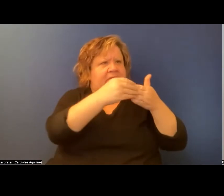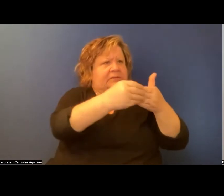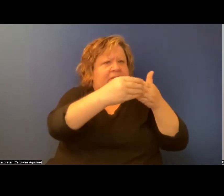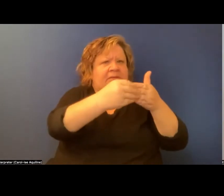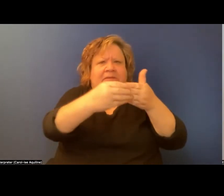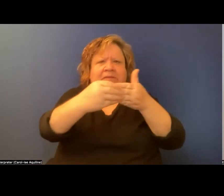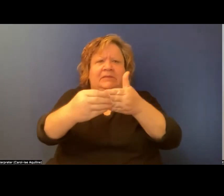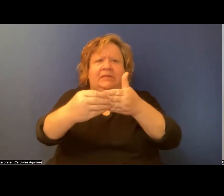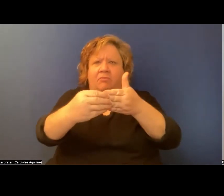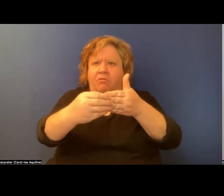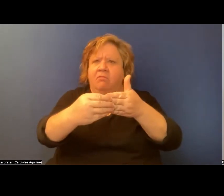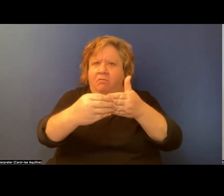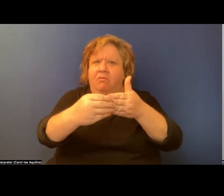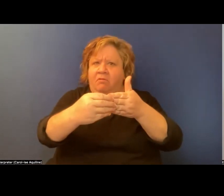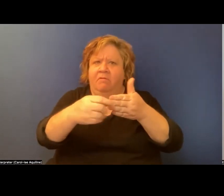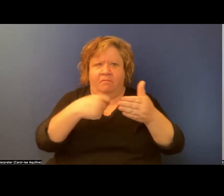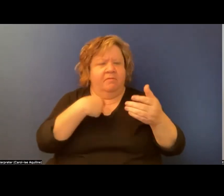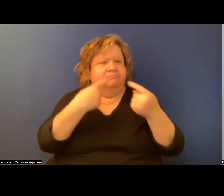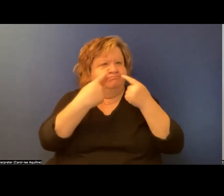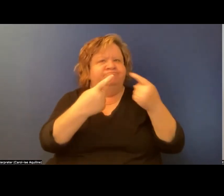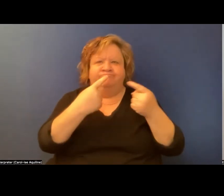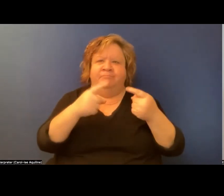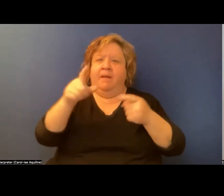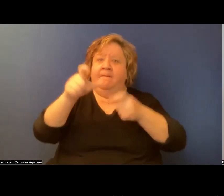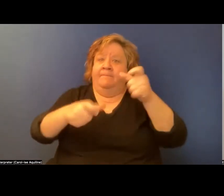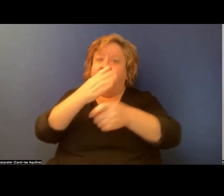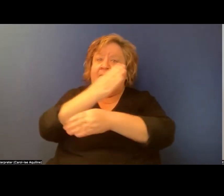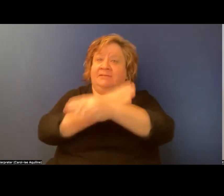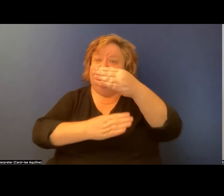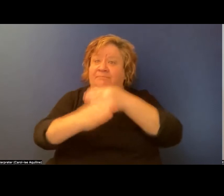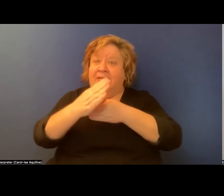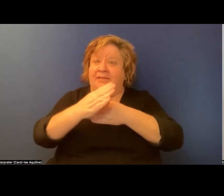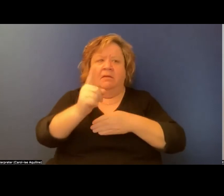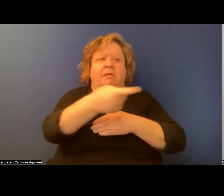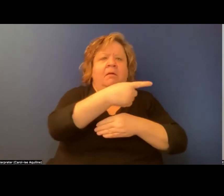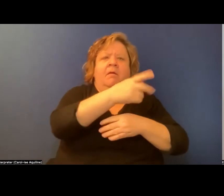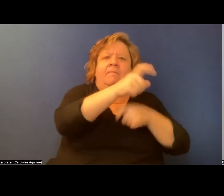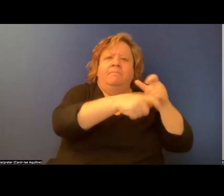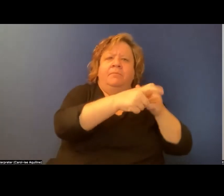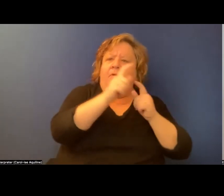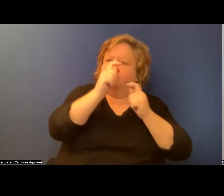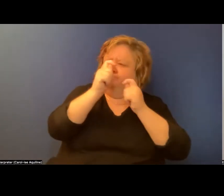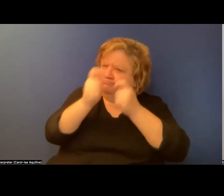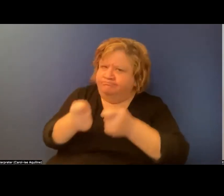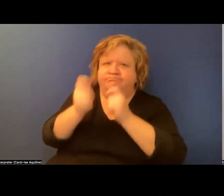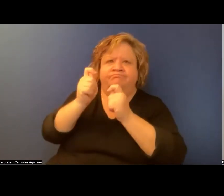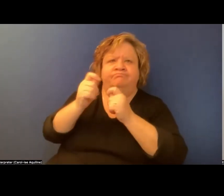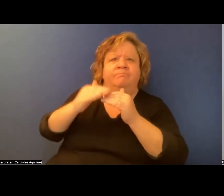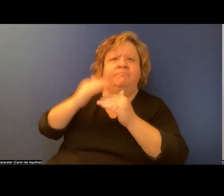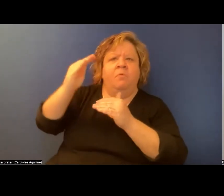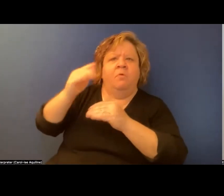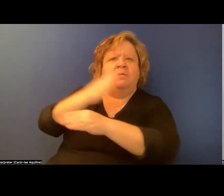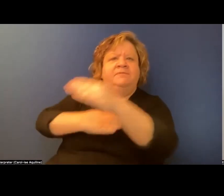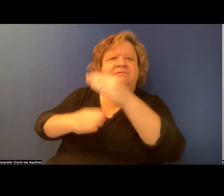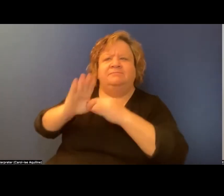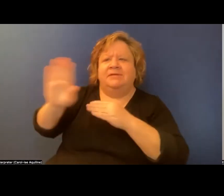observing. Also, we can see increasing attention by persons with disabilities and their organizations to the topic of